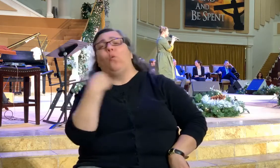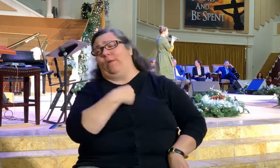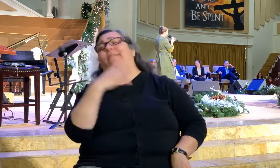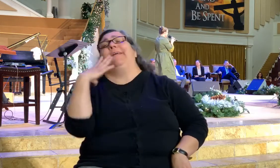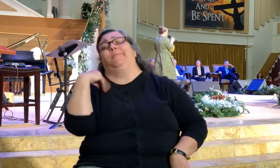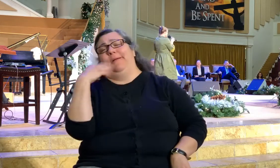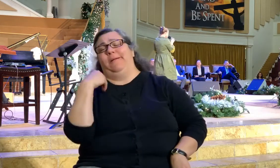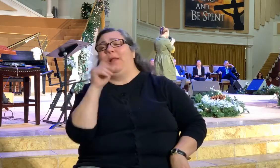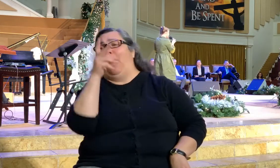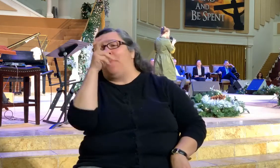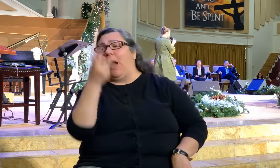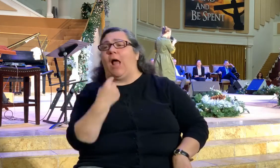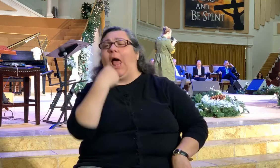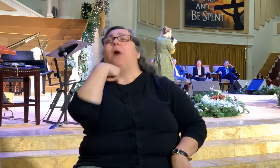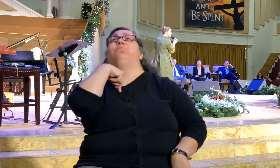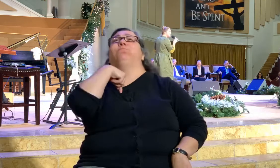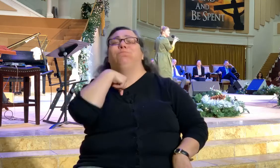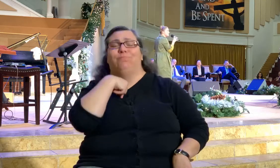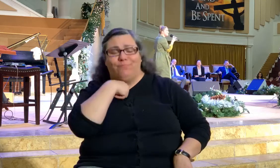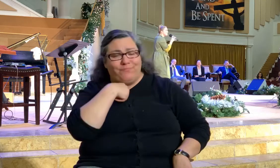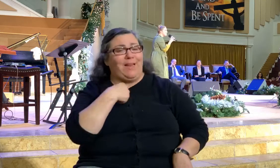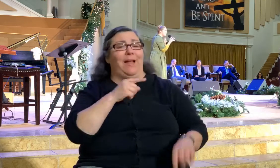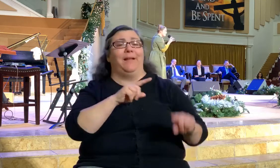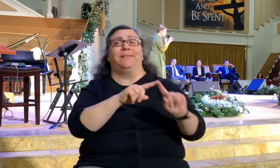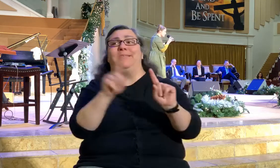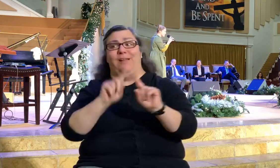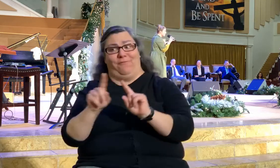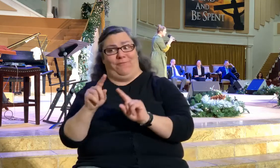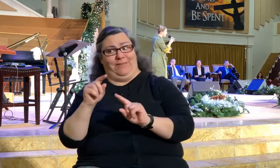had some crazy experiences in church